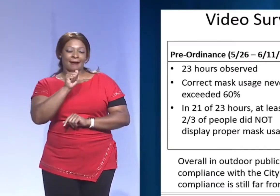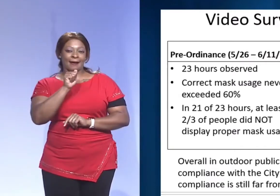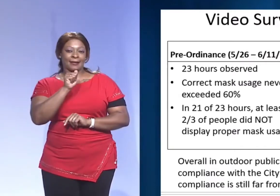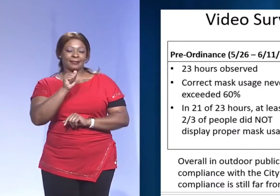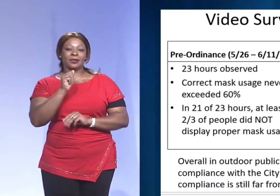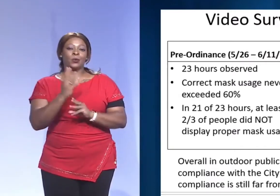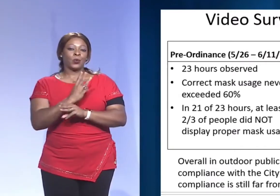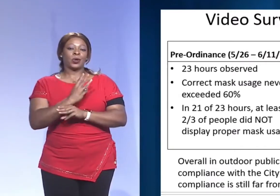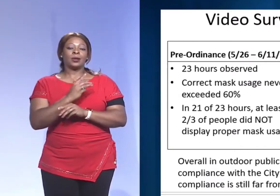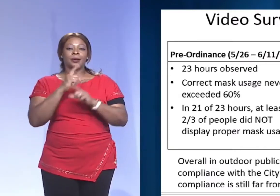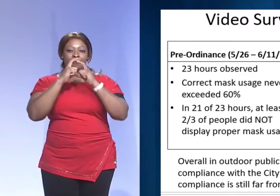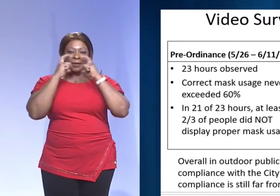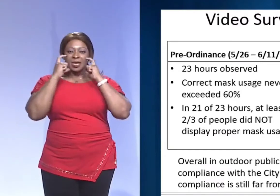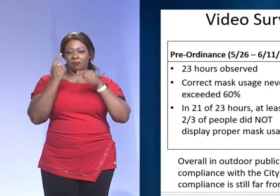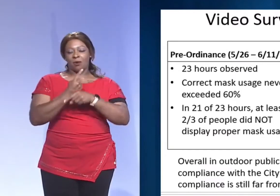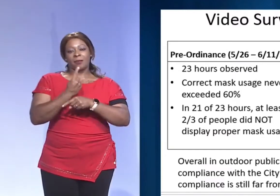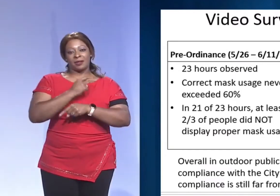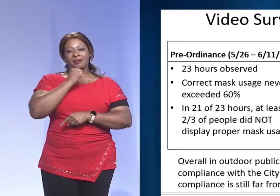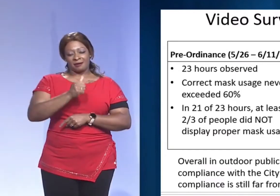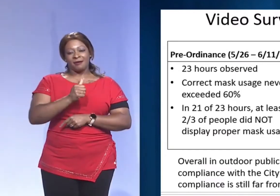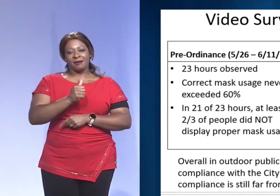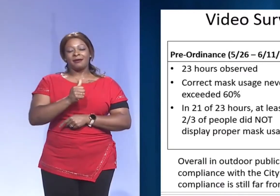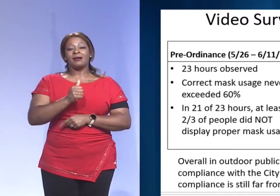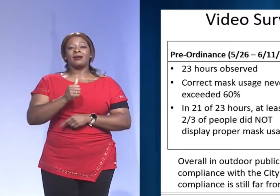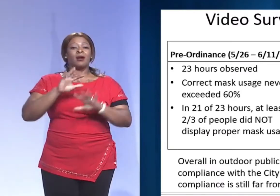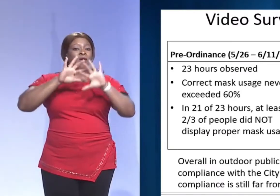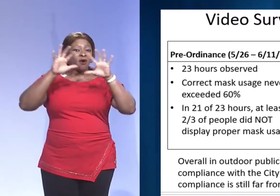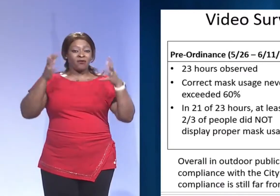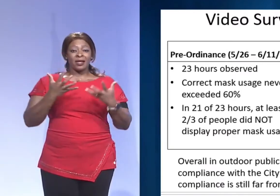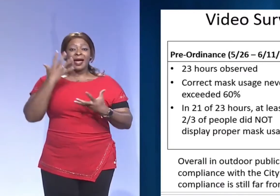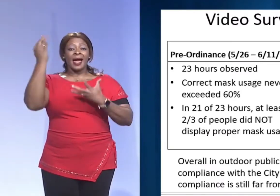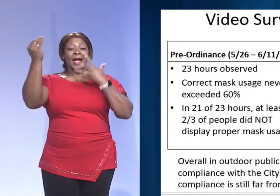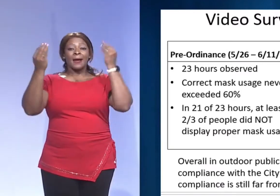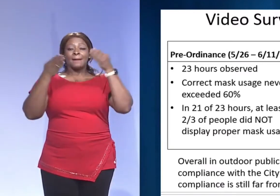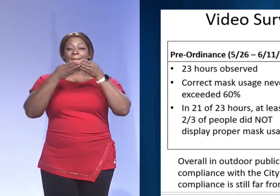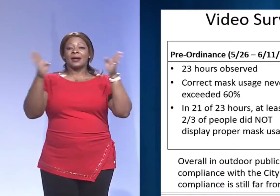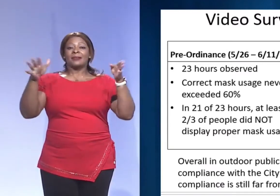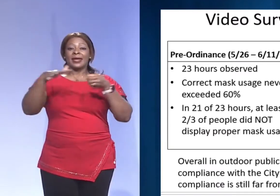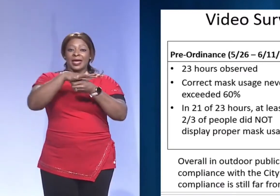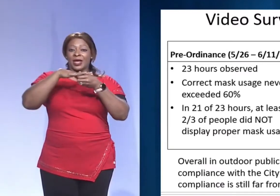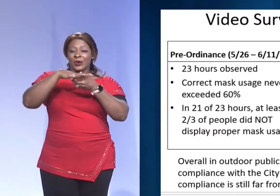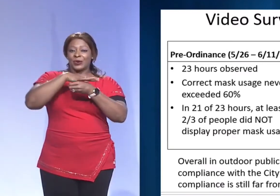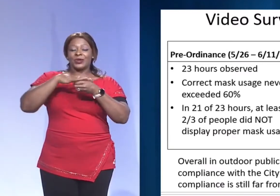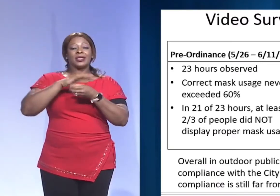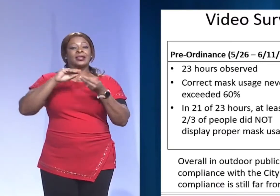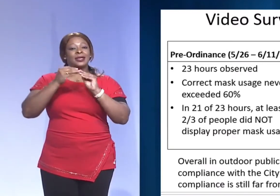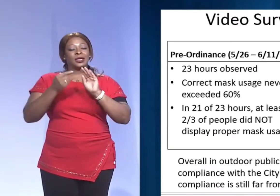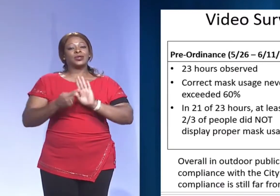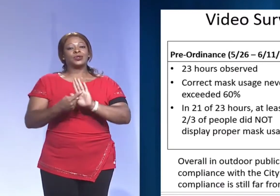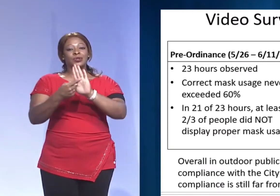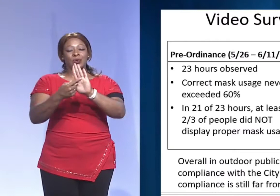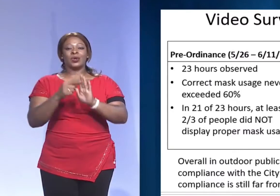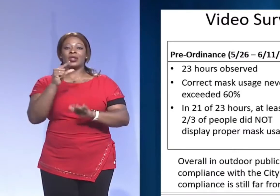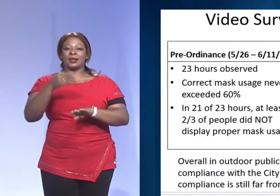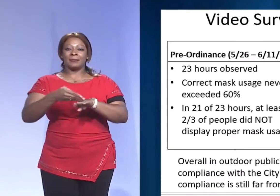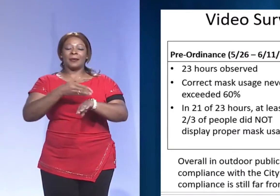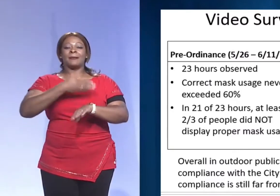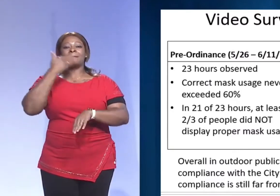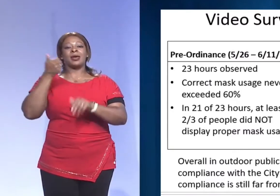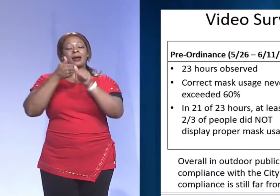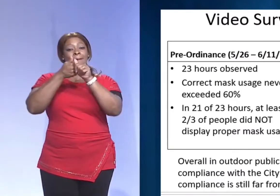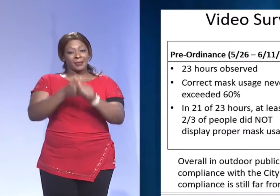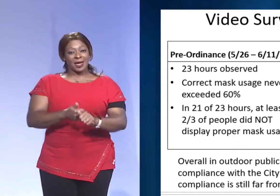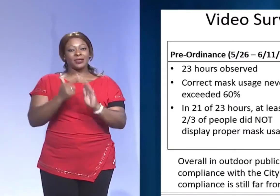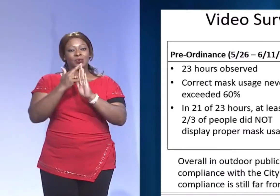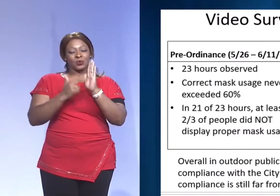display proper mask usage. Overall, in outdoor public spaces, data indicates a slightly better compliance